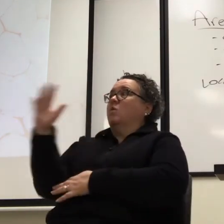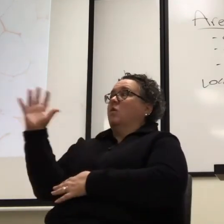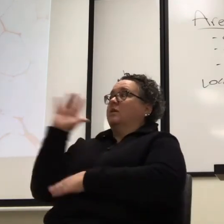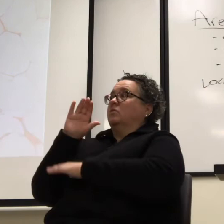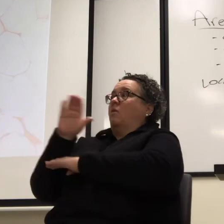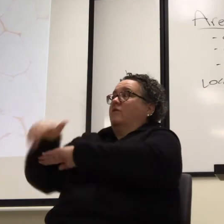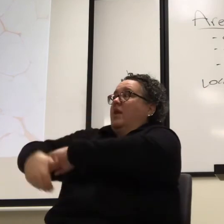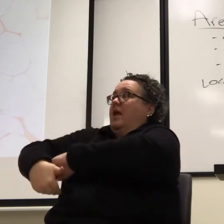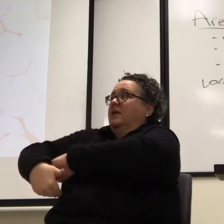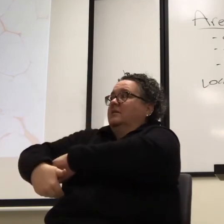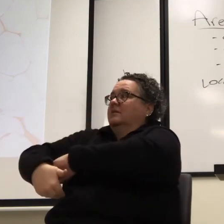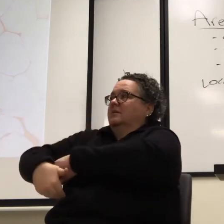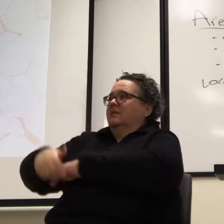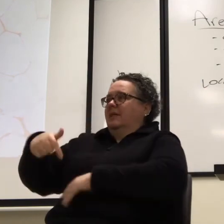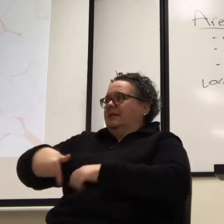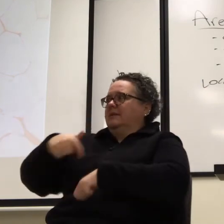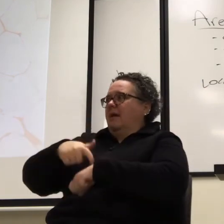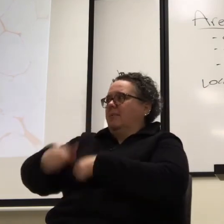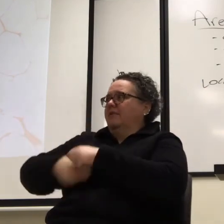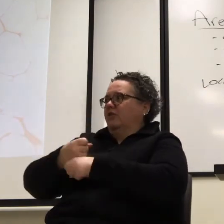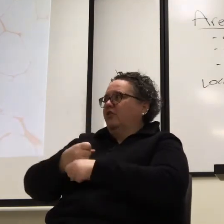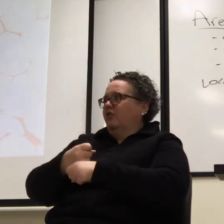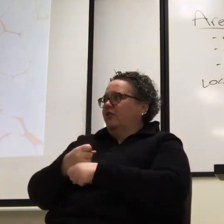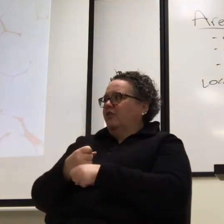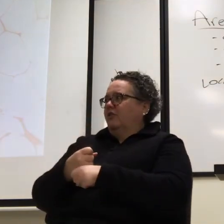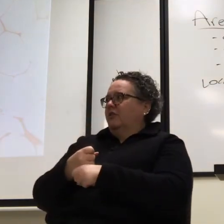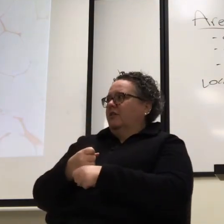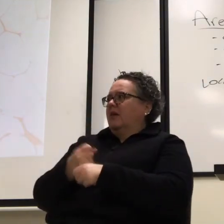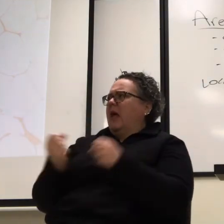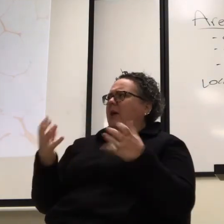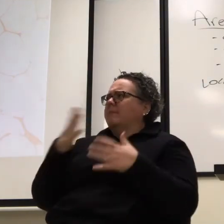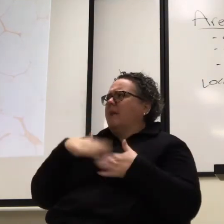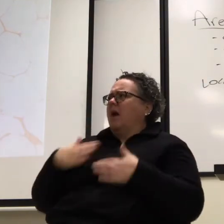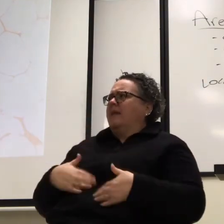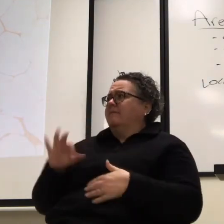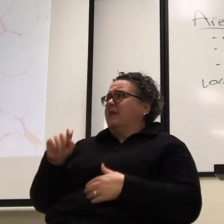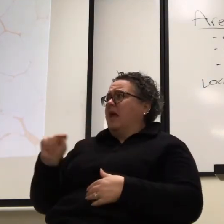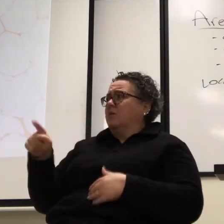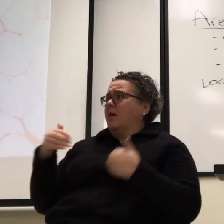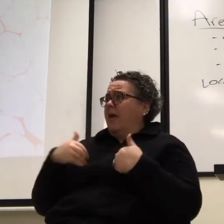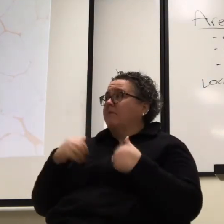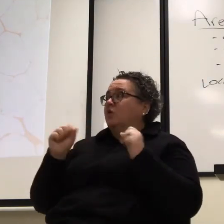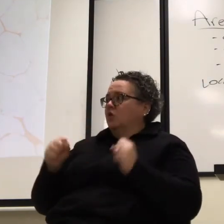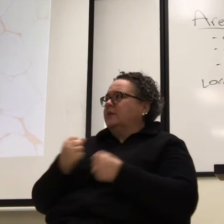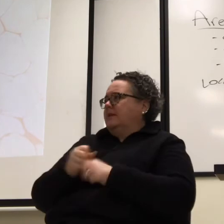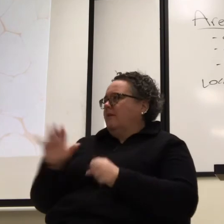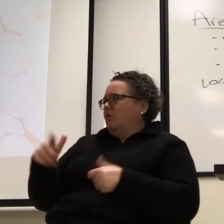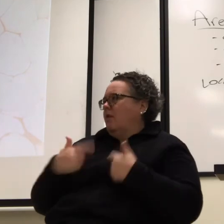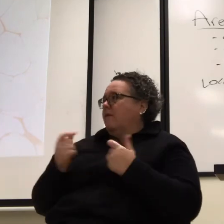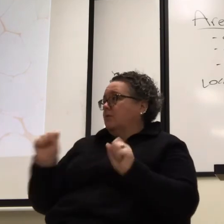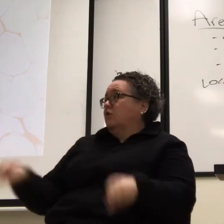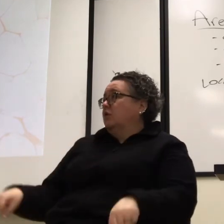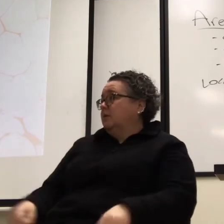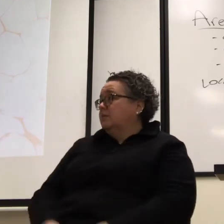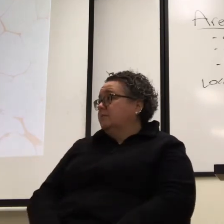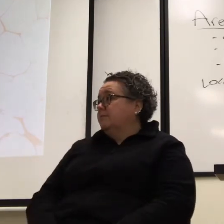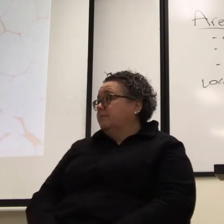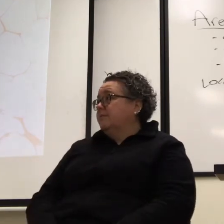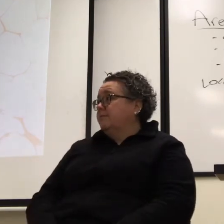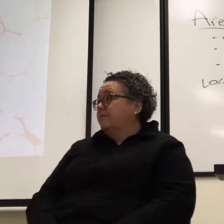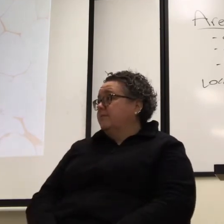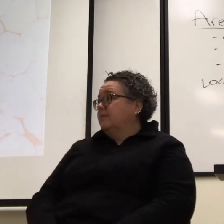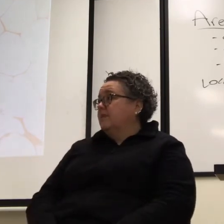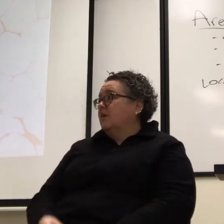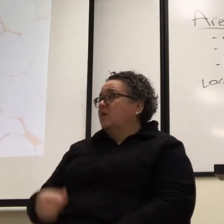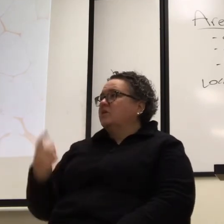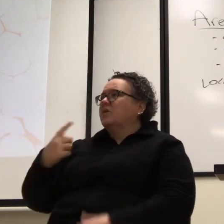overnight, this time of the year, how much body fat you have could save your life, okay? So it's something you